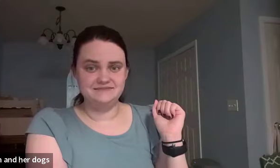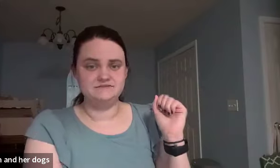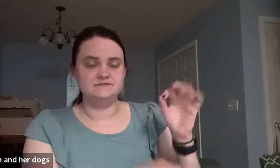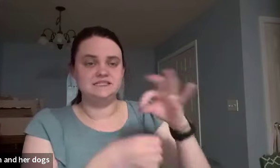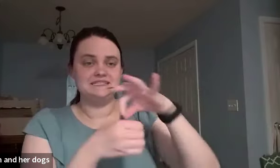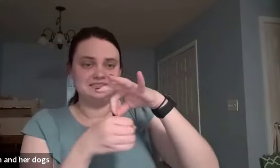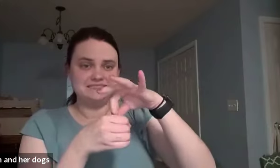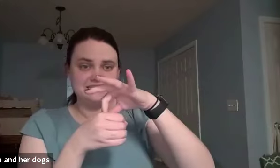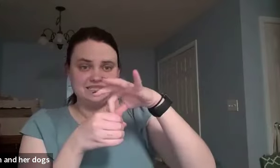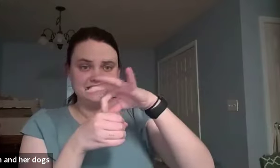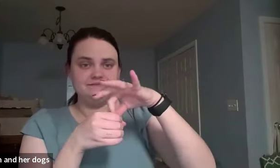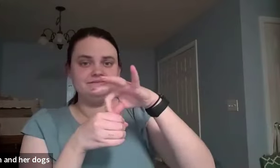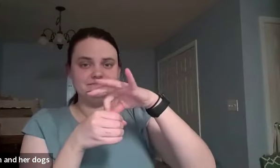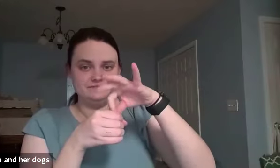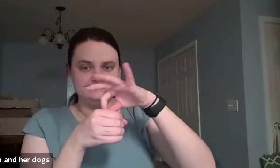tea, tea.